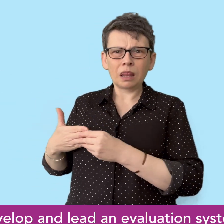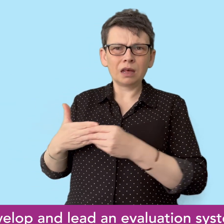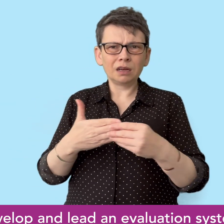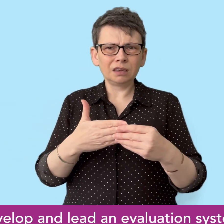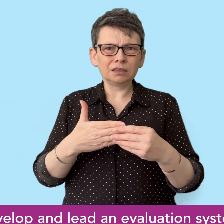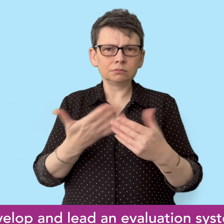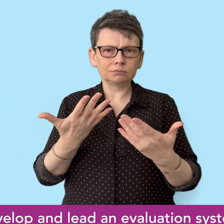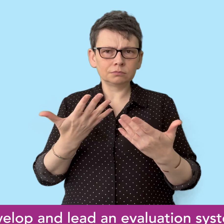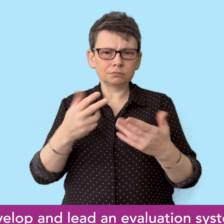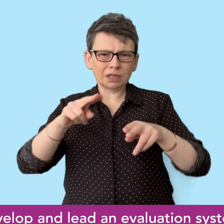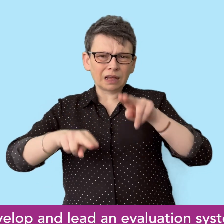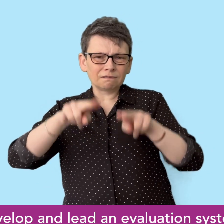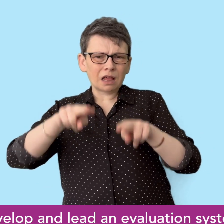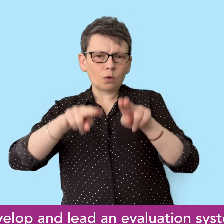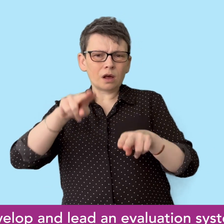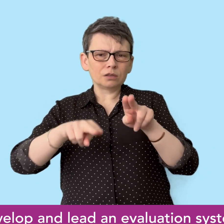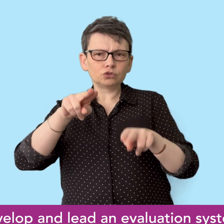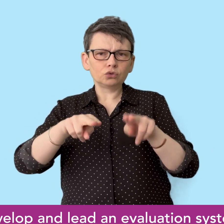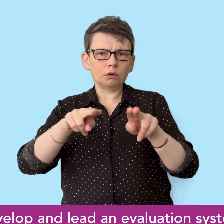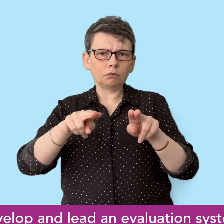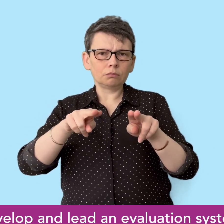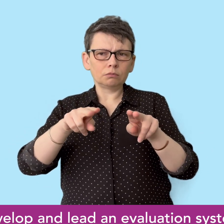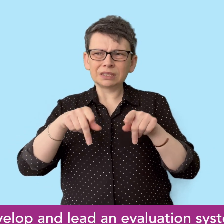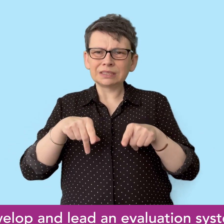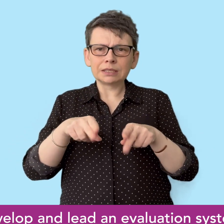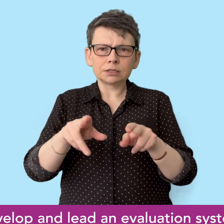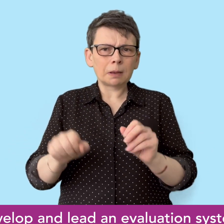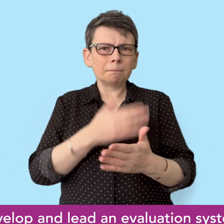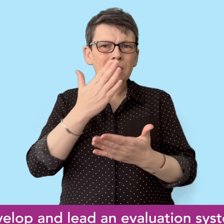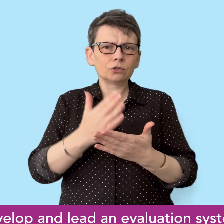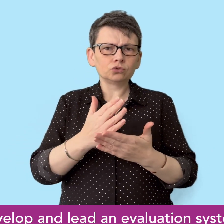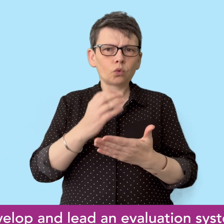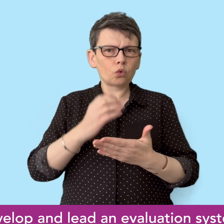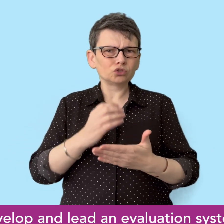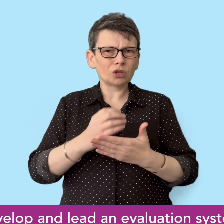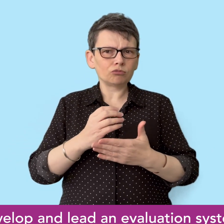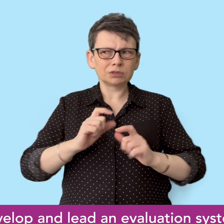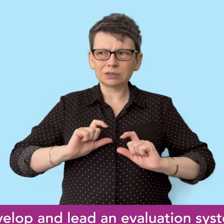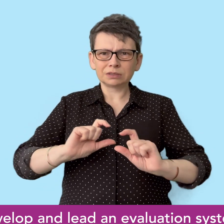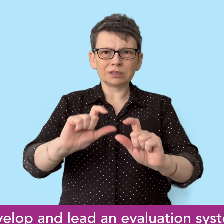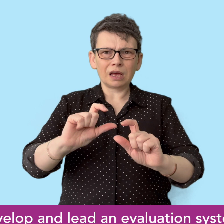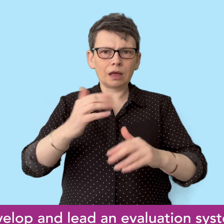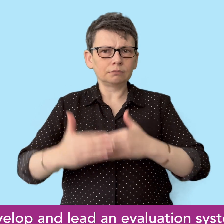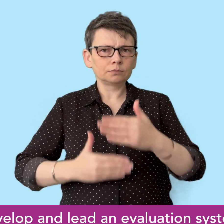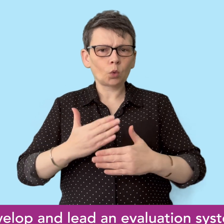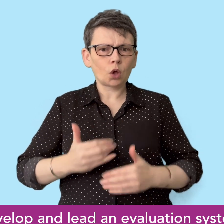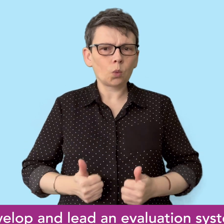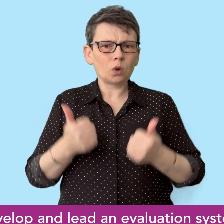Develop and lead an evaluation system that ensures the charity continues to work well,